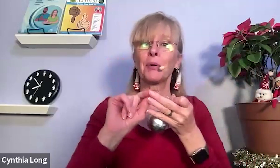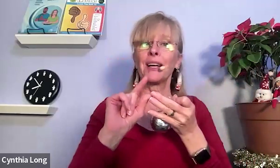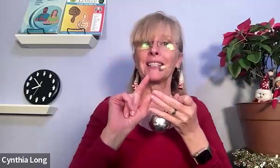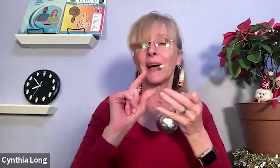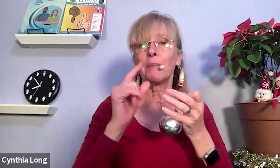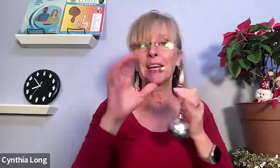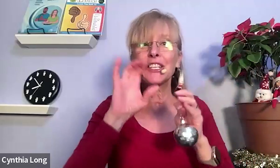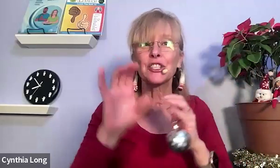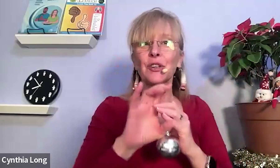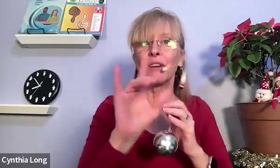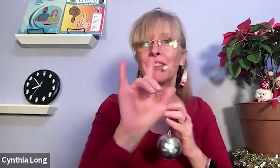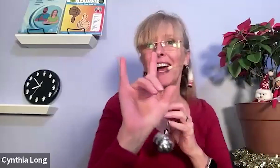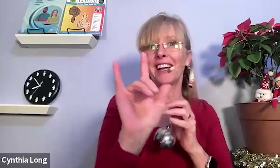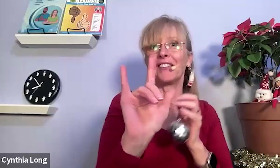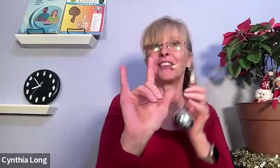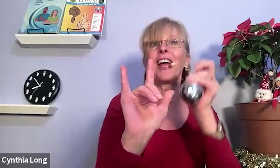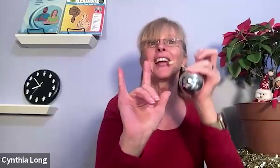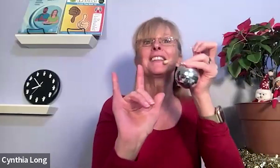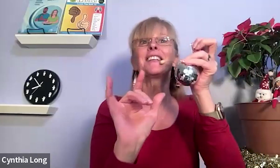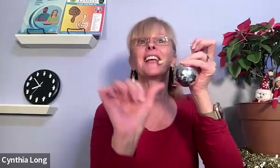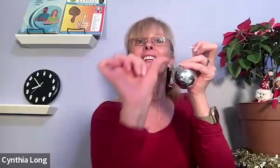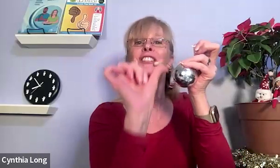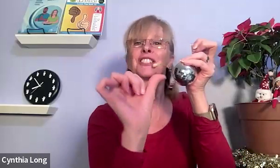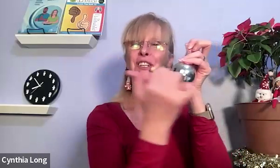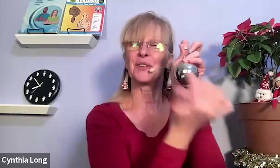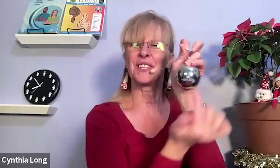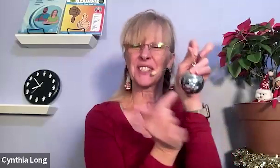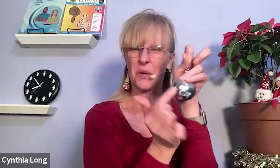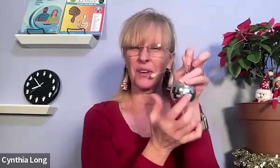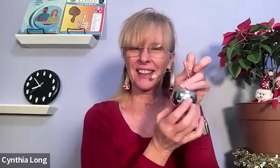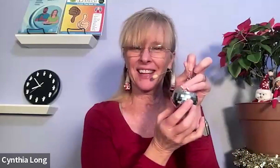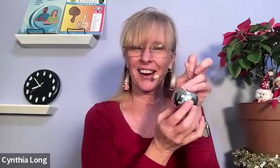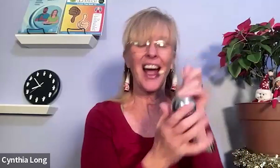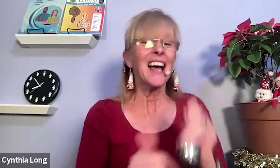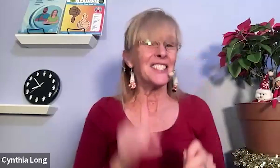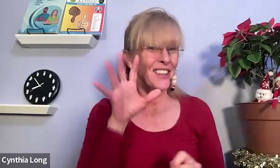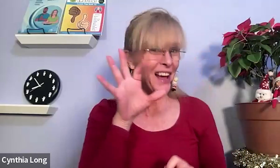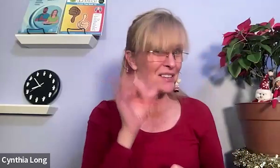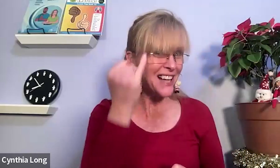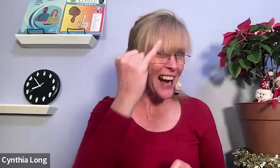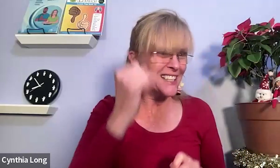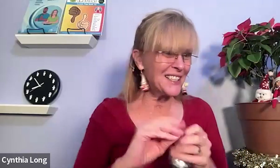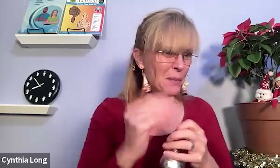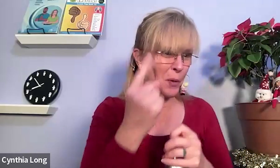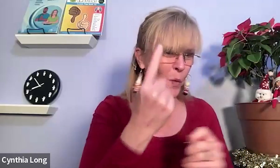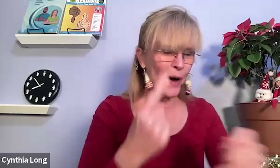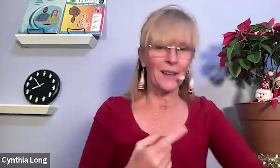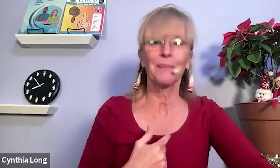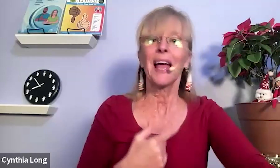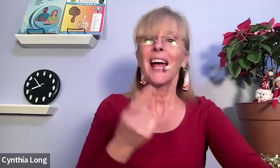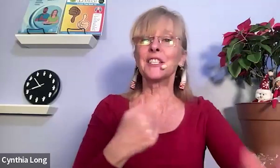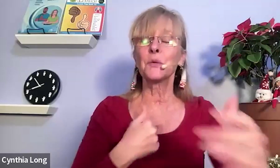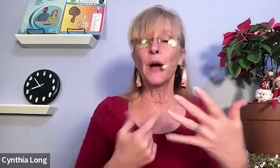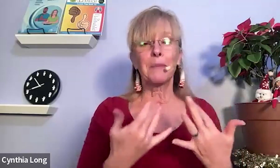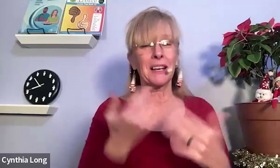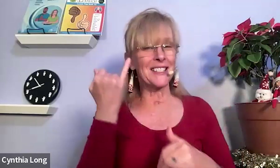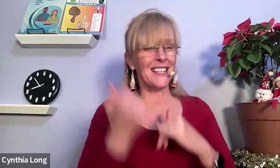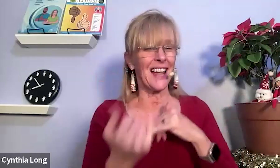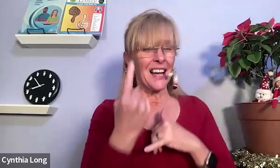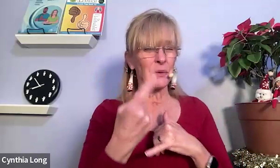print a picture of the I love you hands and then just glue this on right there. So that was idea number one. And just wait, because the last one